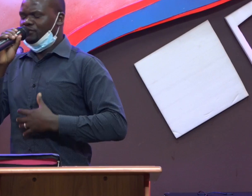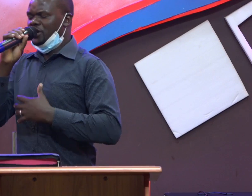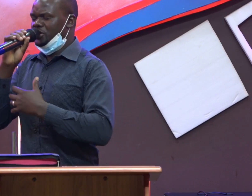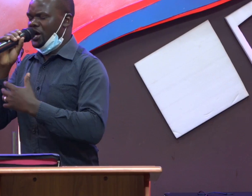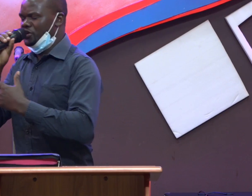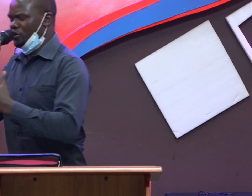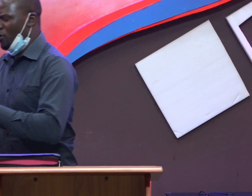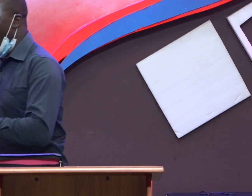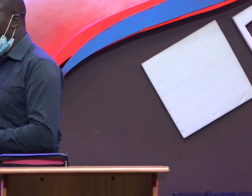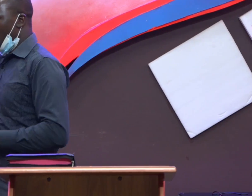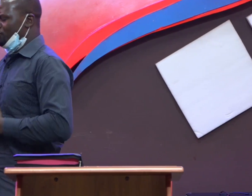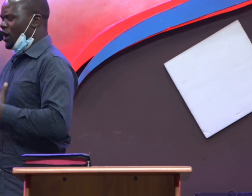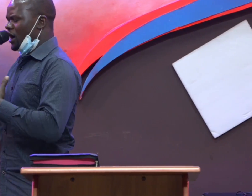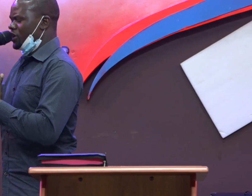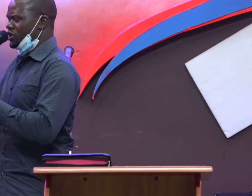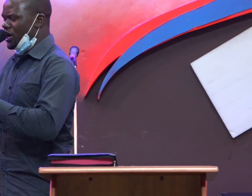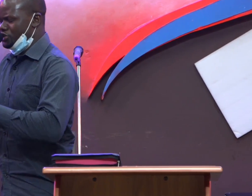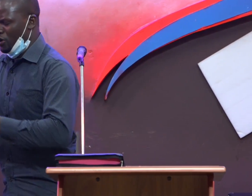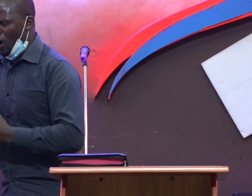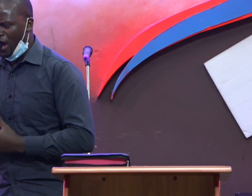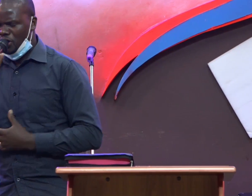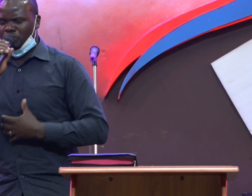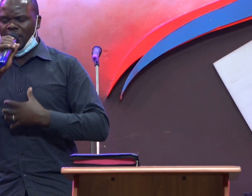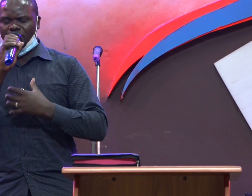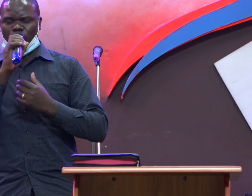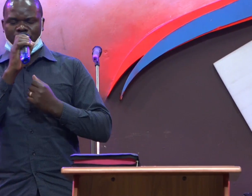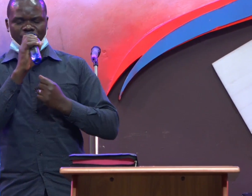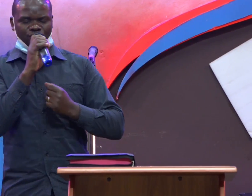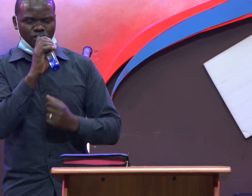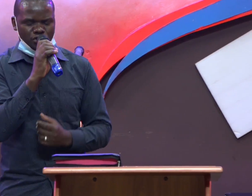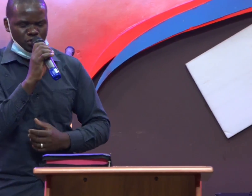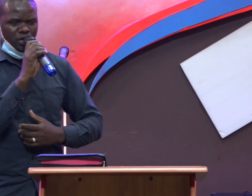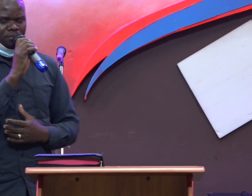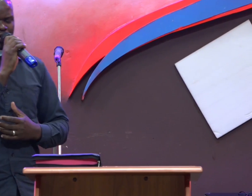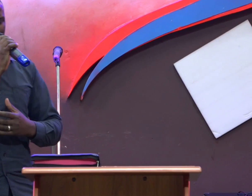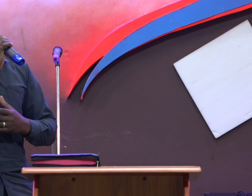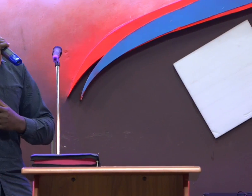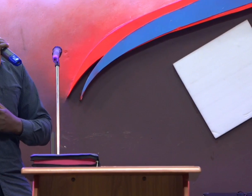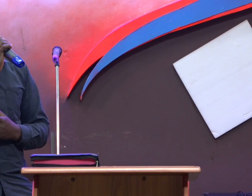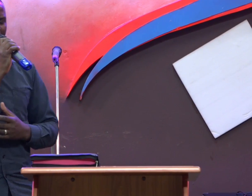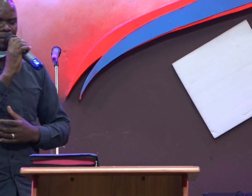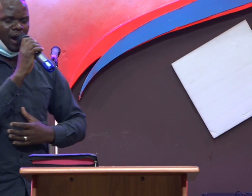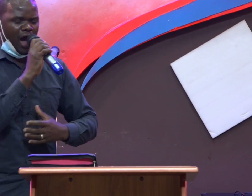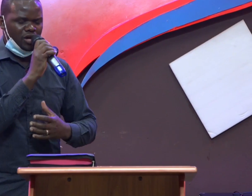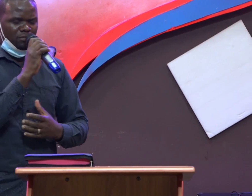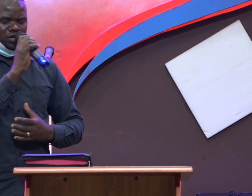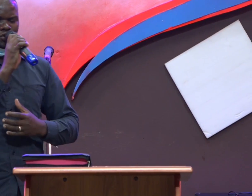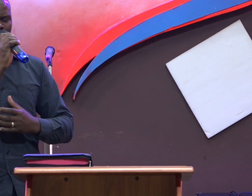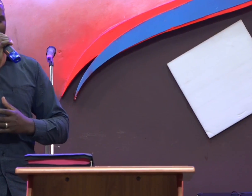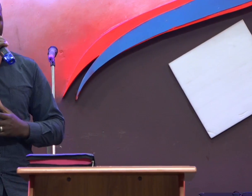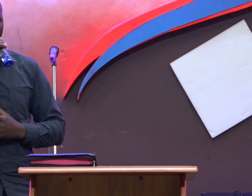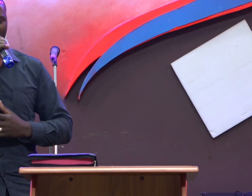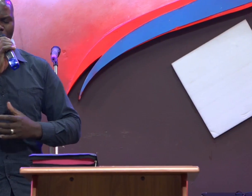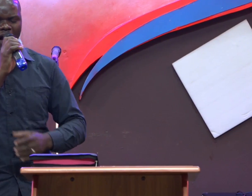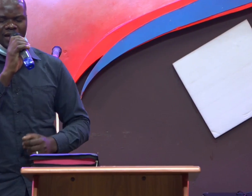word, after hearing your word, after hearkening unto your word, we are requesting for you. May you come and help us. May